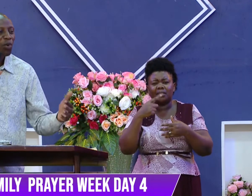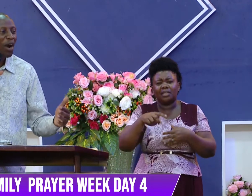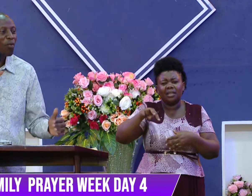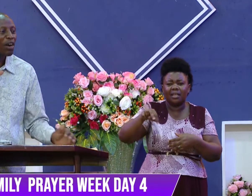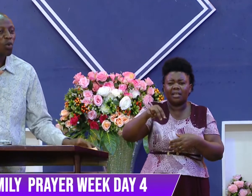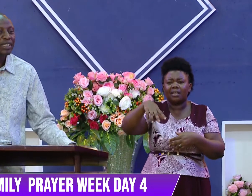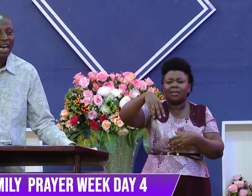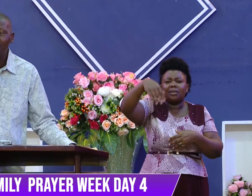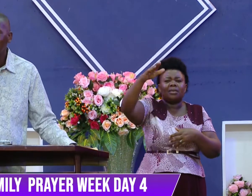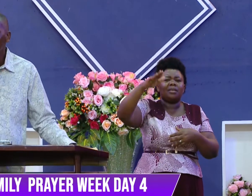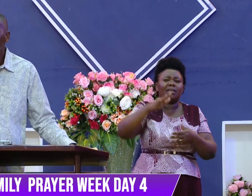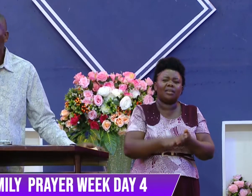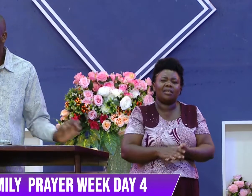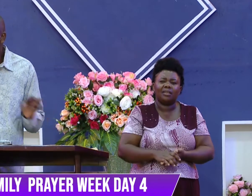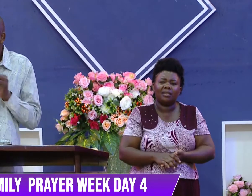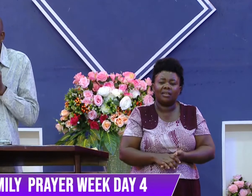Then